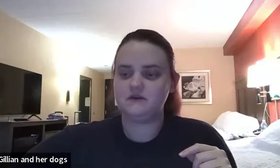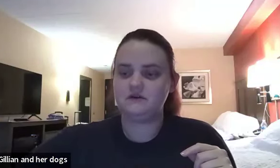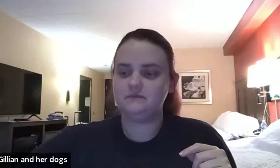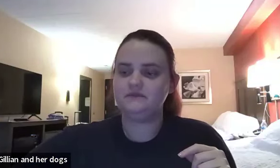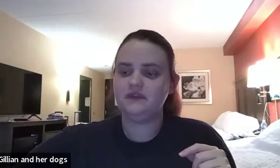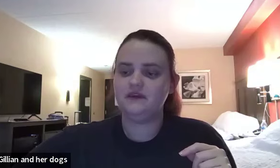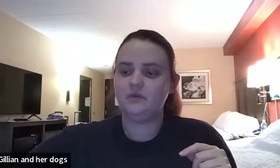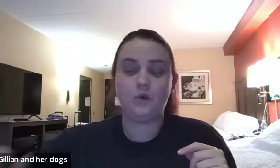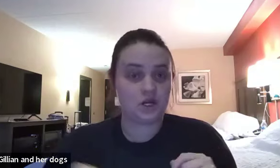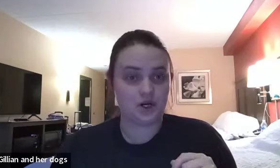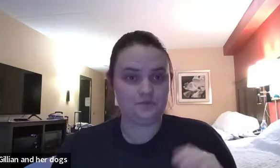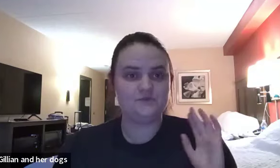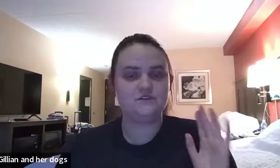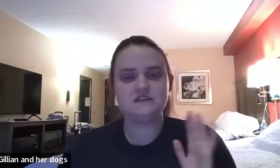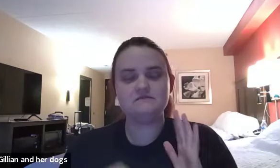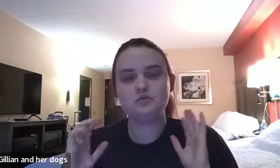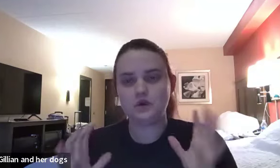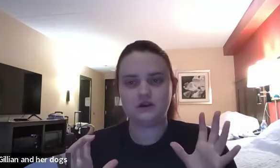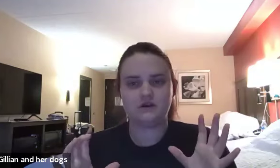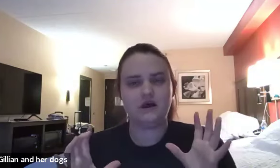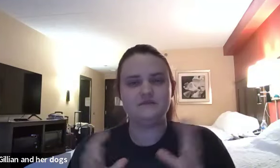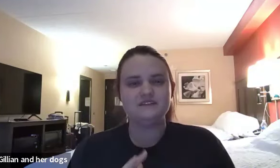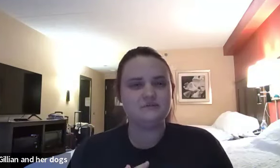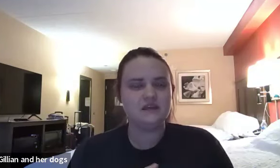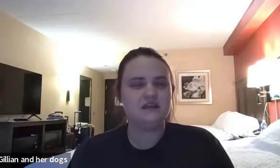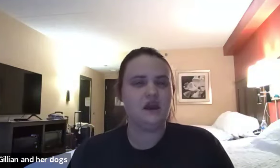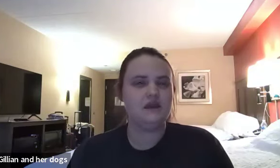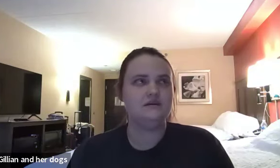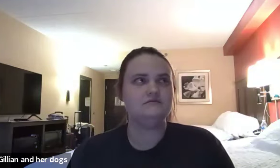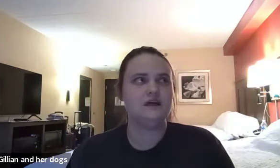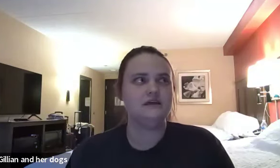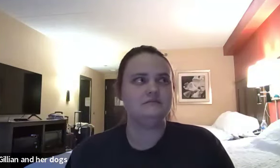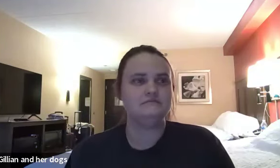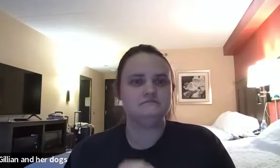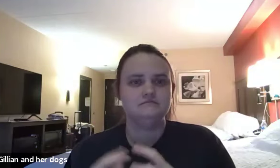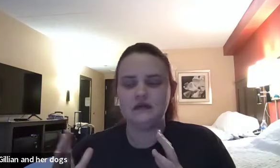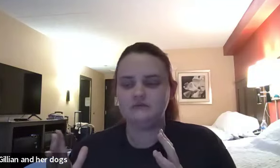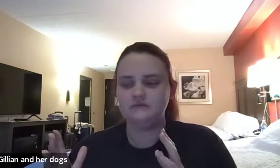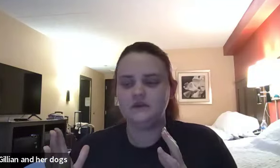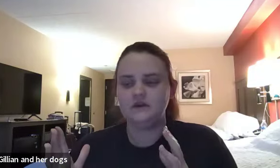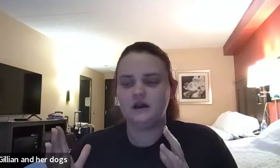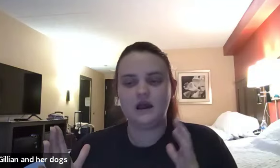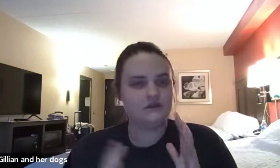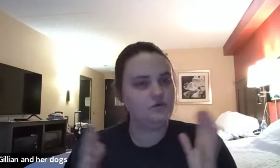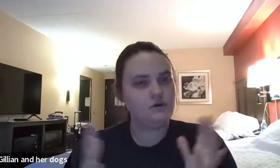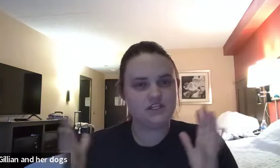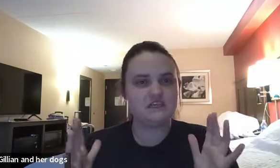that far. Worker. So the sign for worker, this can be any kind of like Well, if you want to just say